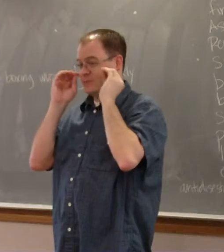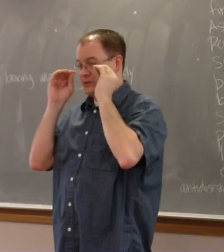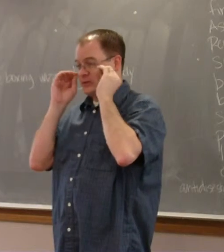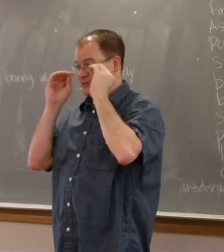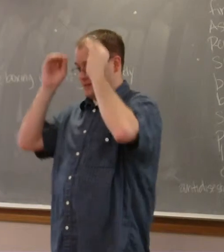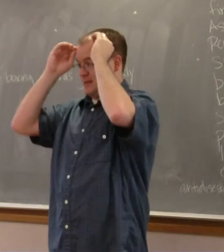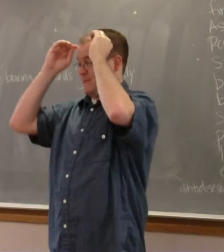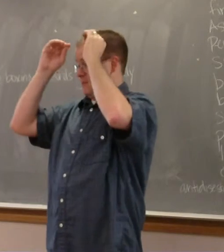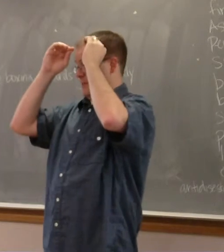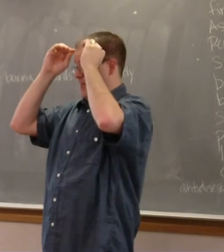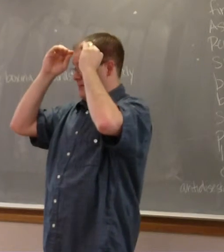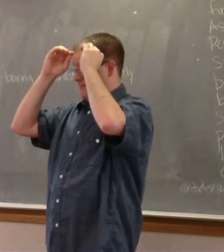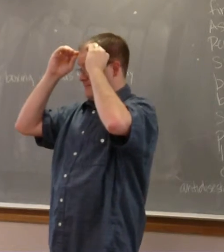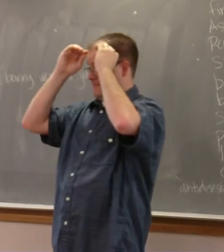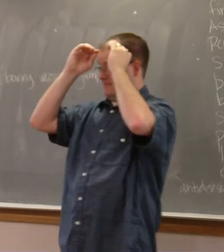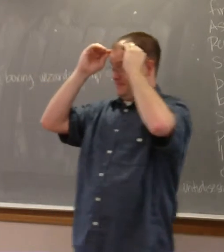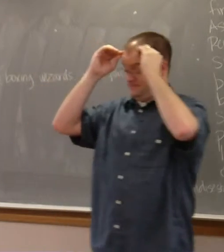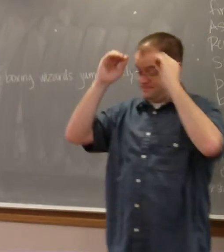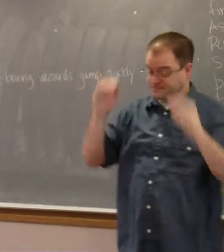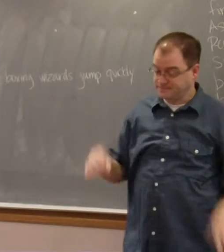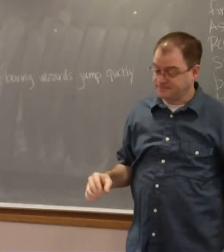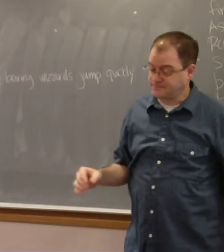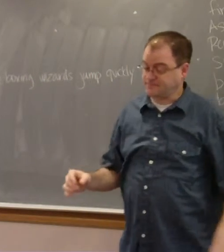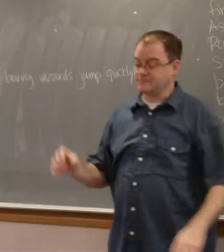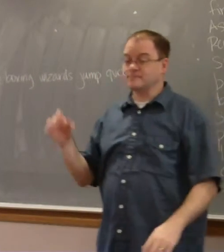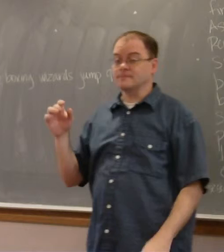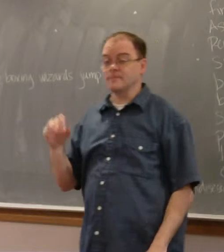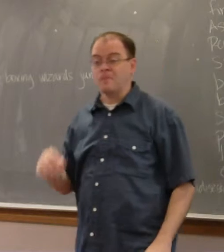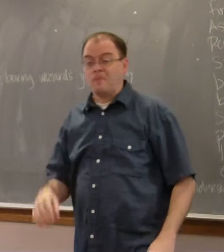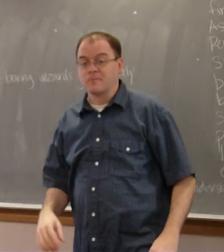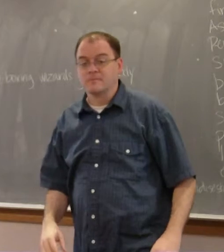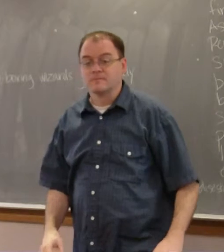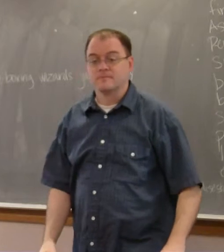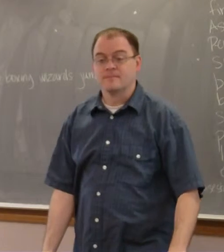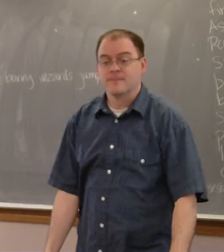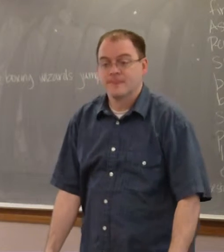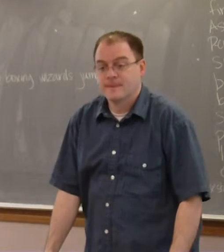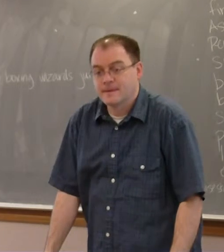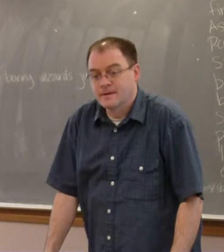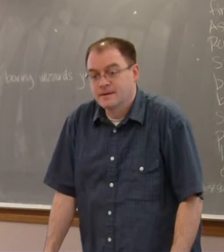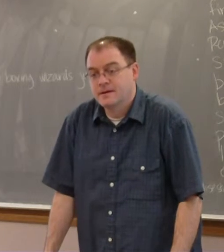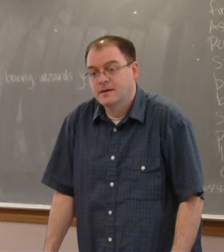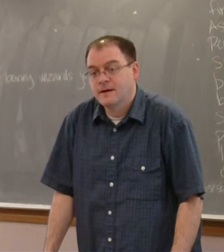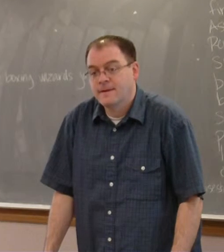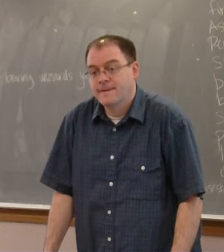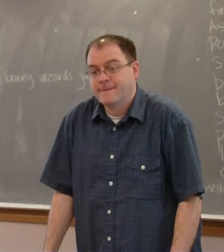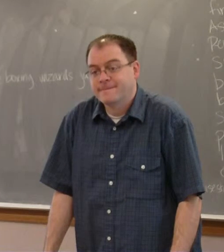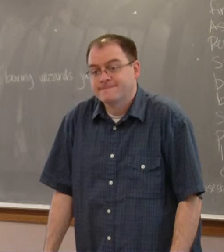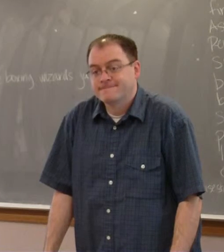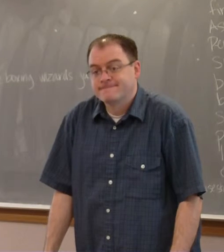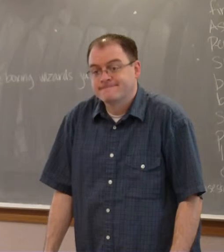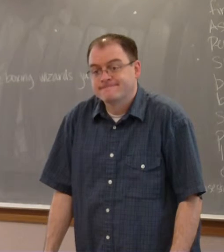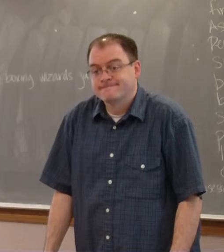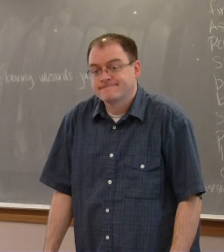from the cheeks instead of up in the head. I notice when you interpret too, probably just because they're talking fast, but your signs get a